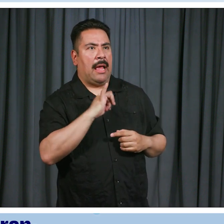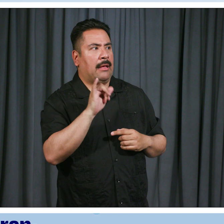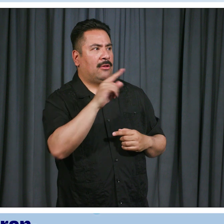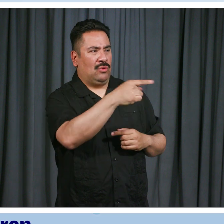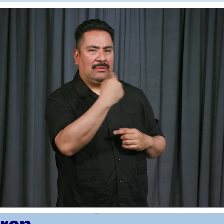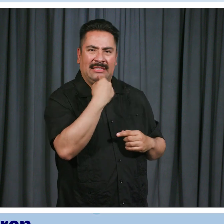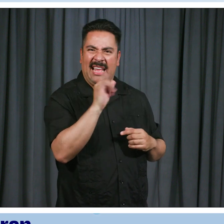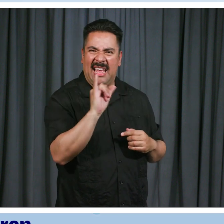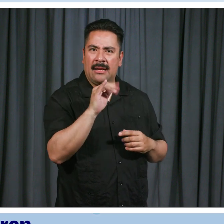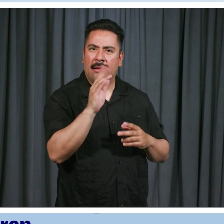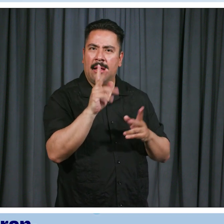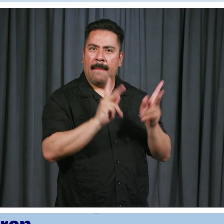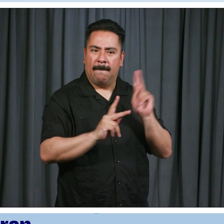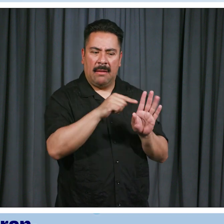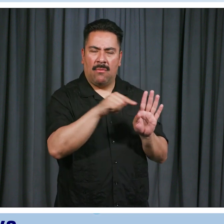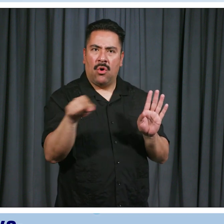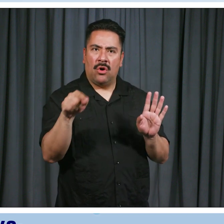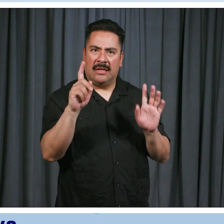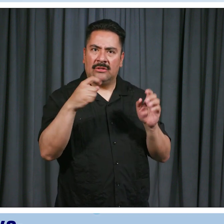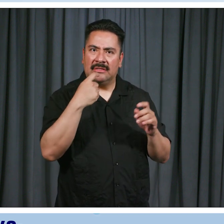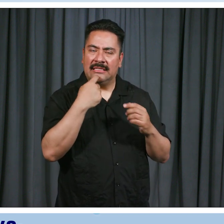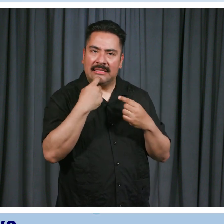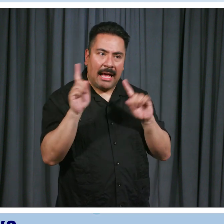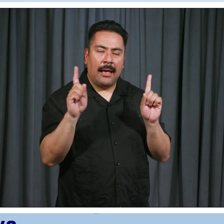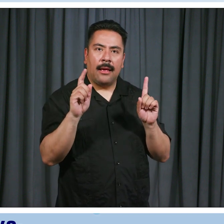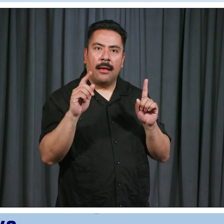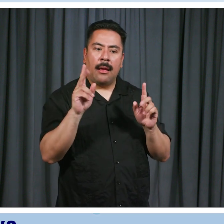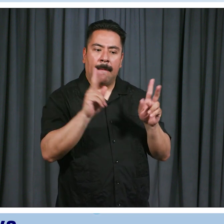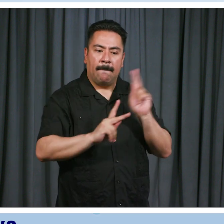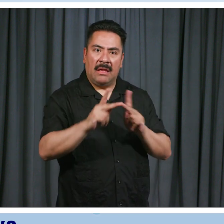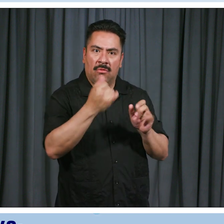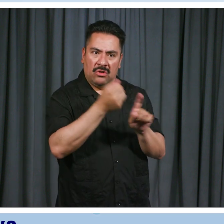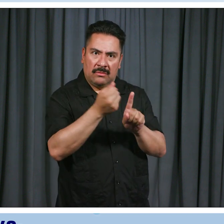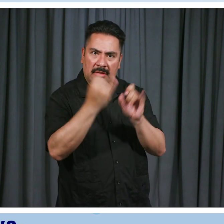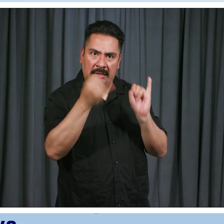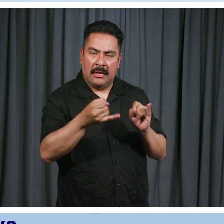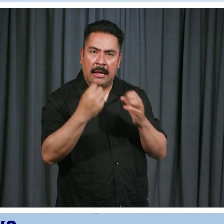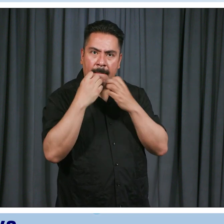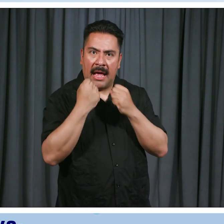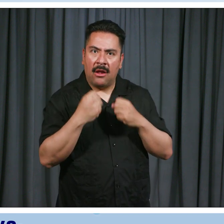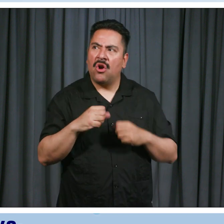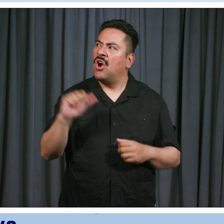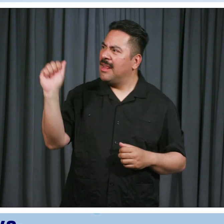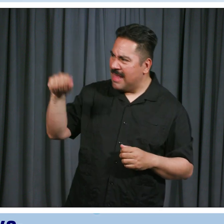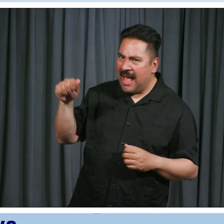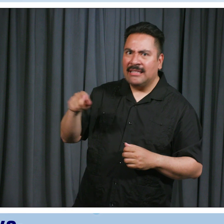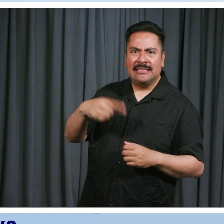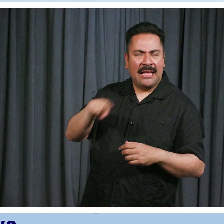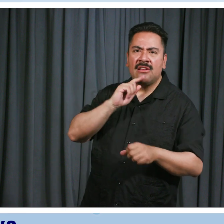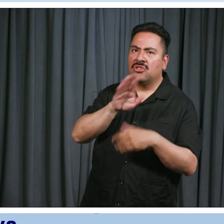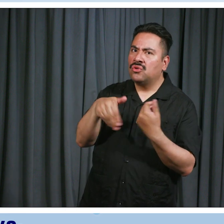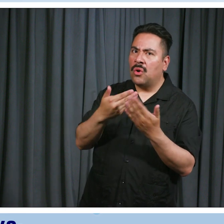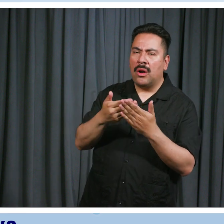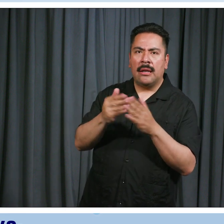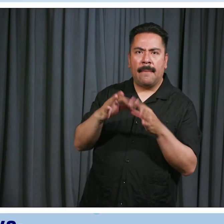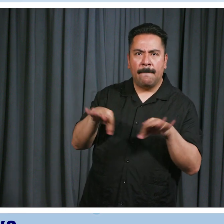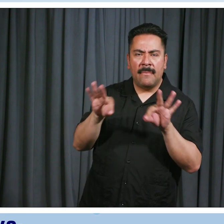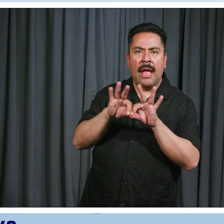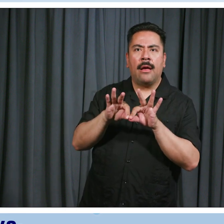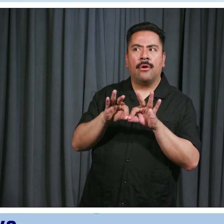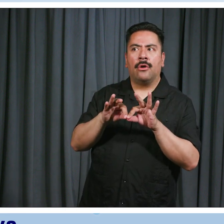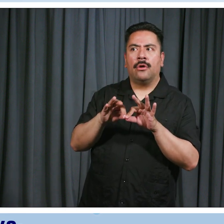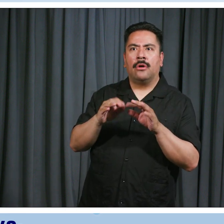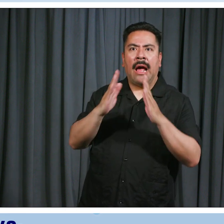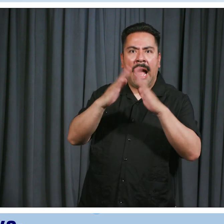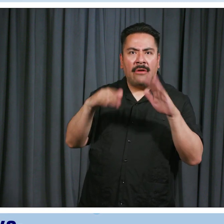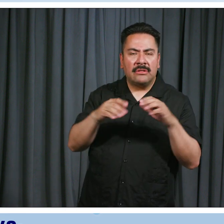to say that these individuals matter. They totally matter, and housing matters, and hospitalization is expensive.